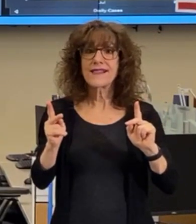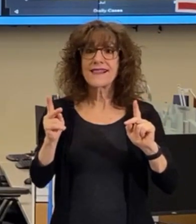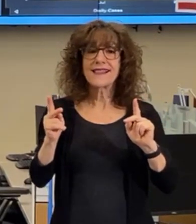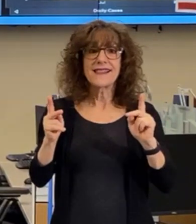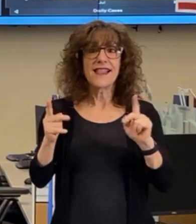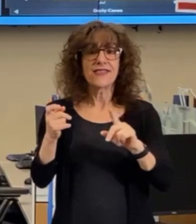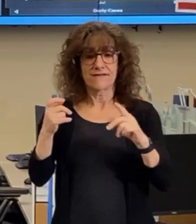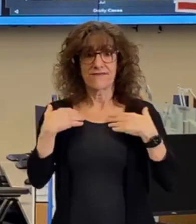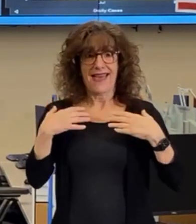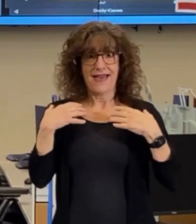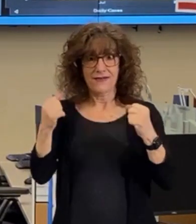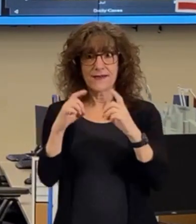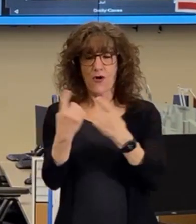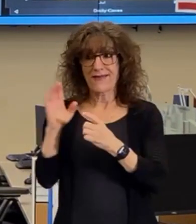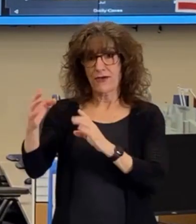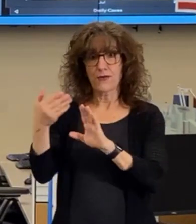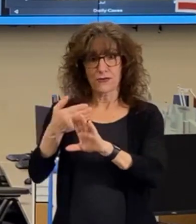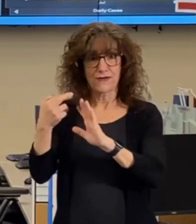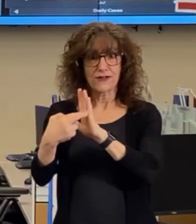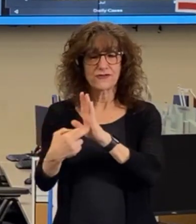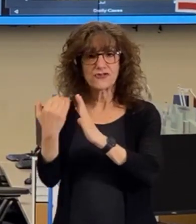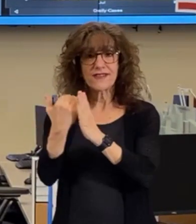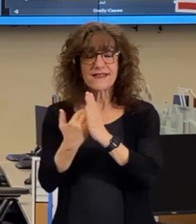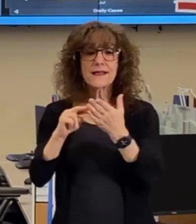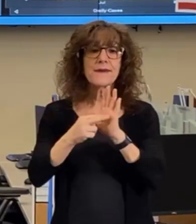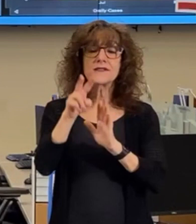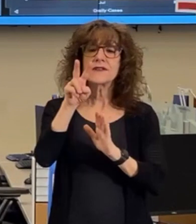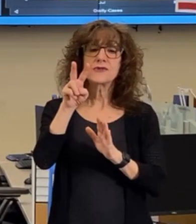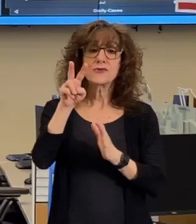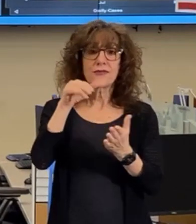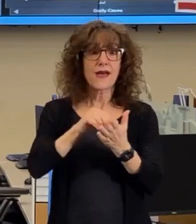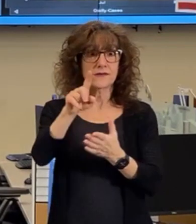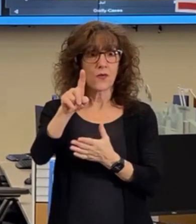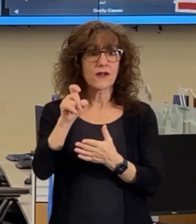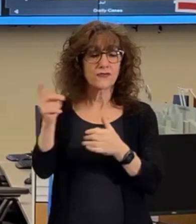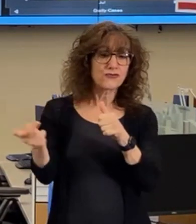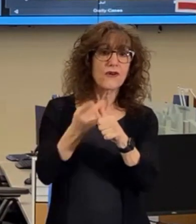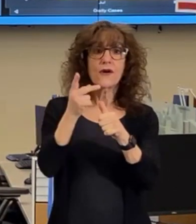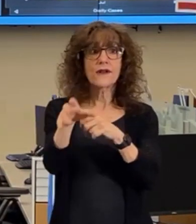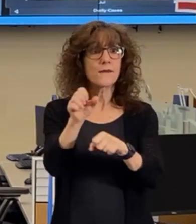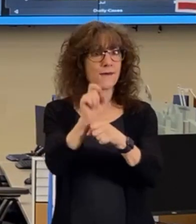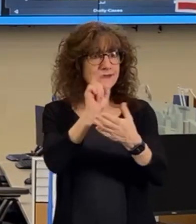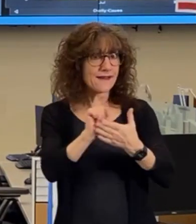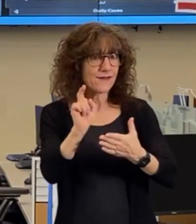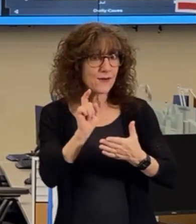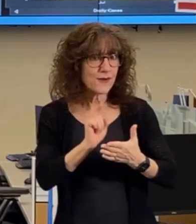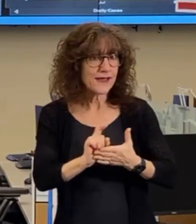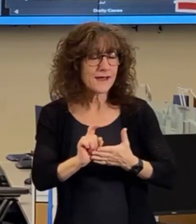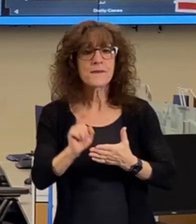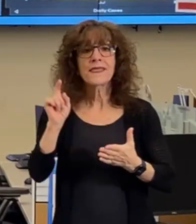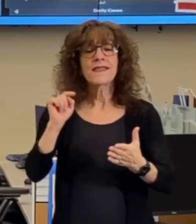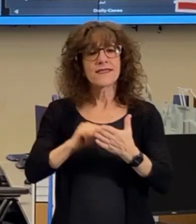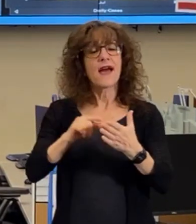department's pre-registration list. And that's a total of 2,100 priority appointments per week. And this was